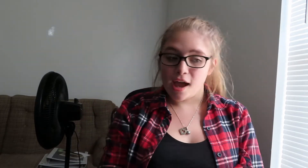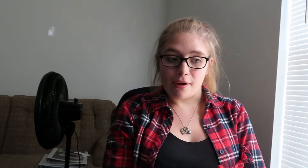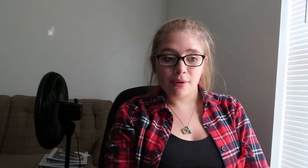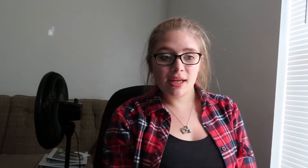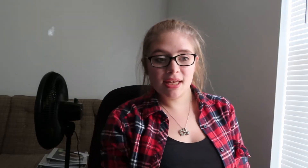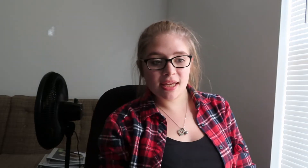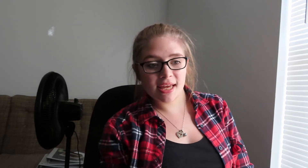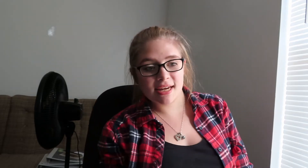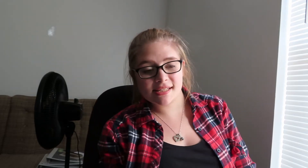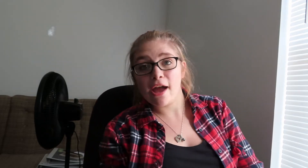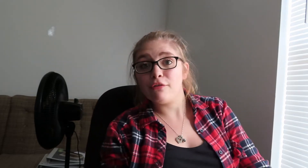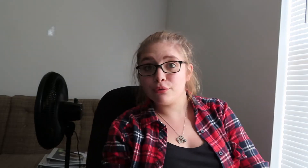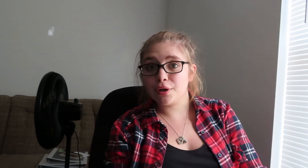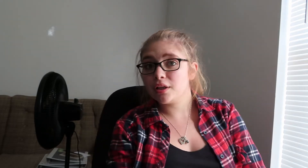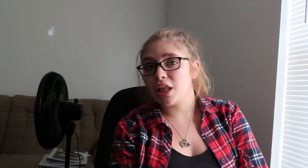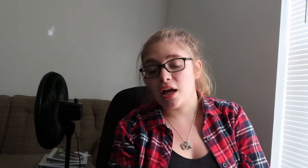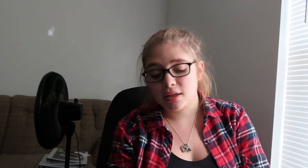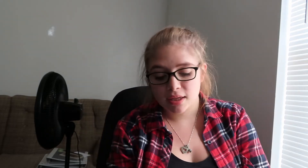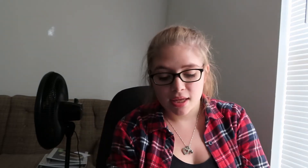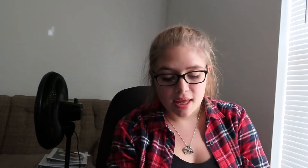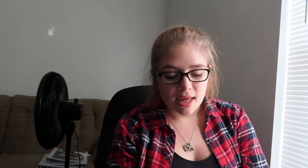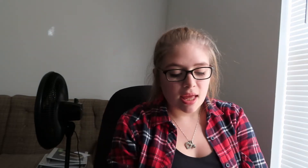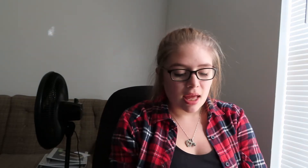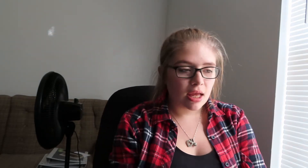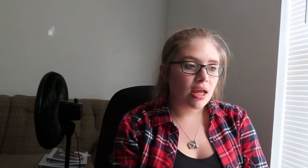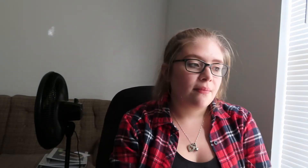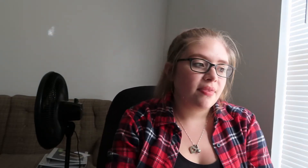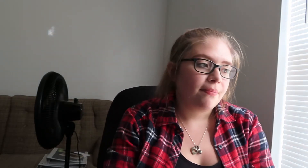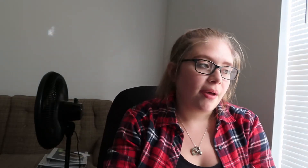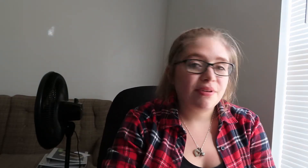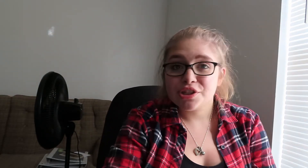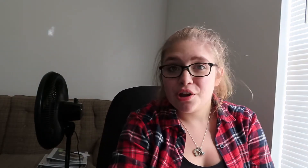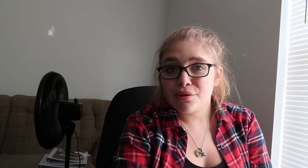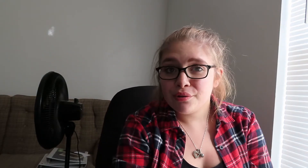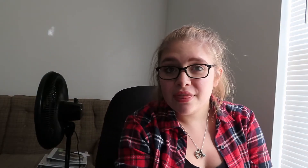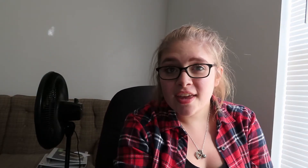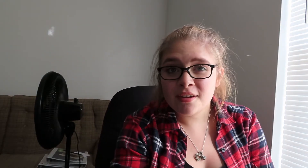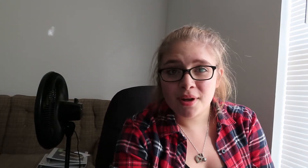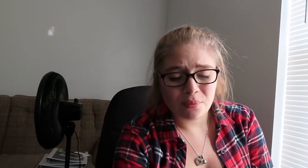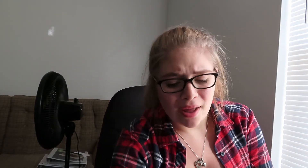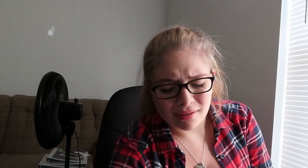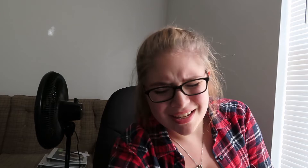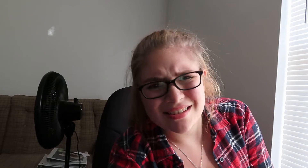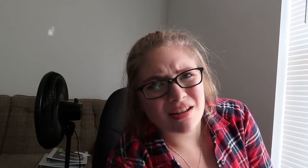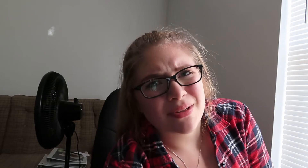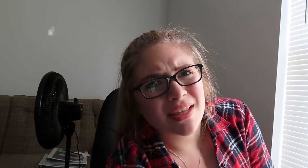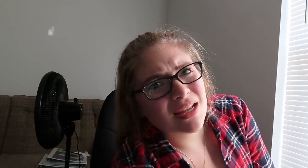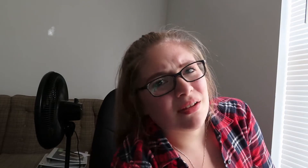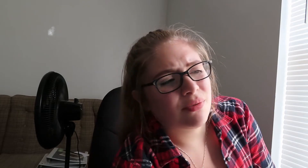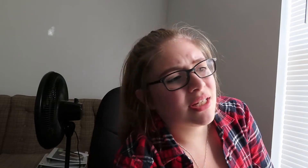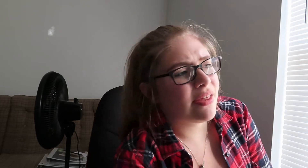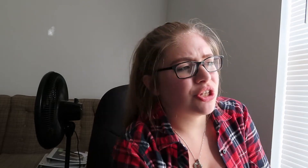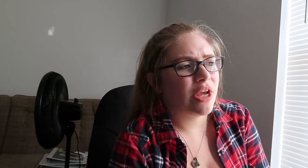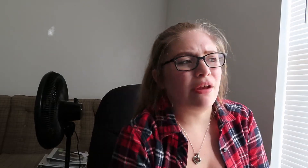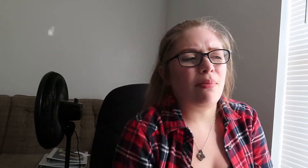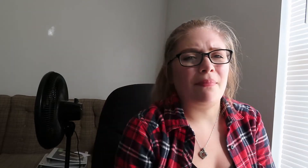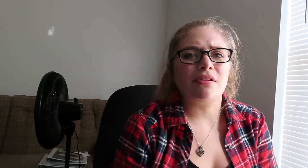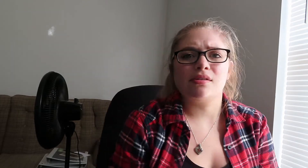so it is now four o'clock um the puppet show thing went well did i talk about that we did like shadow puppets